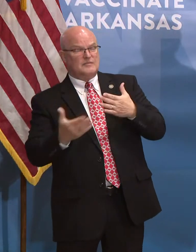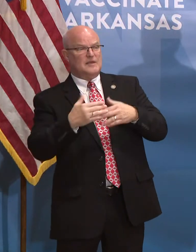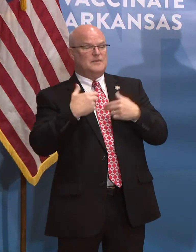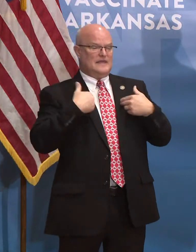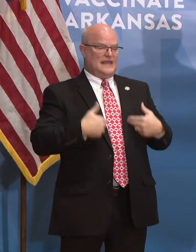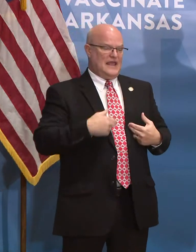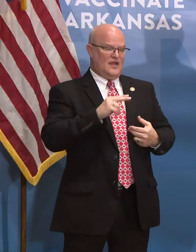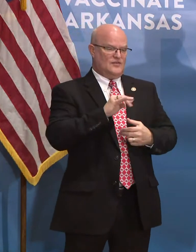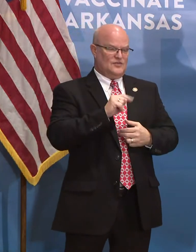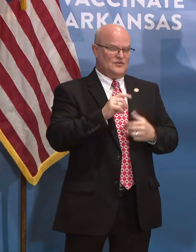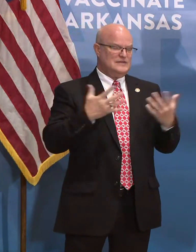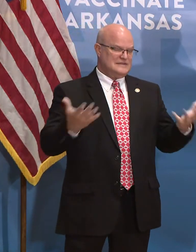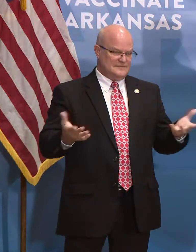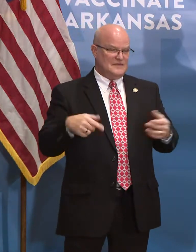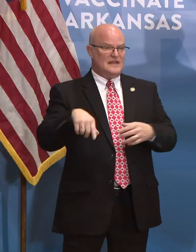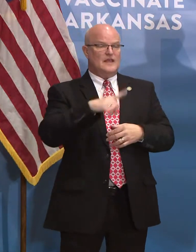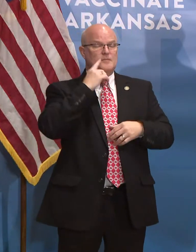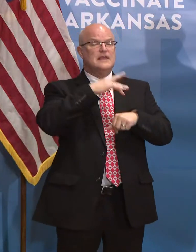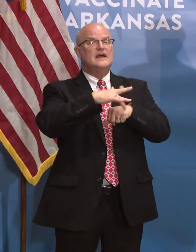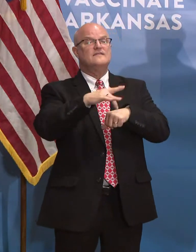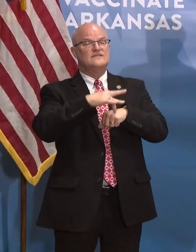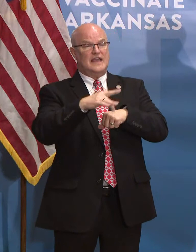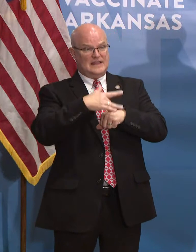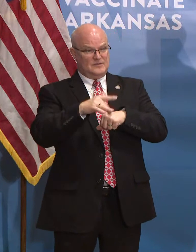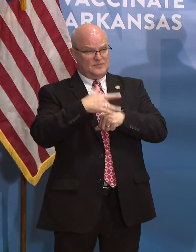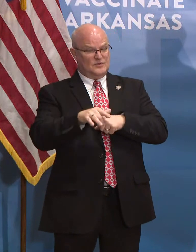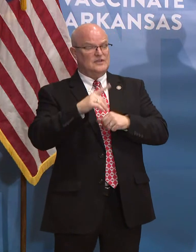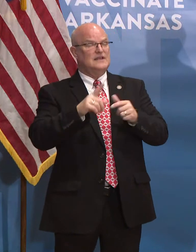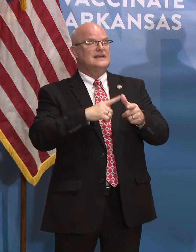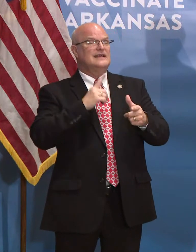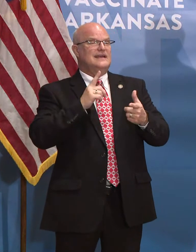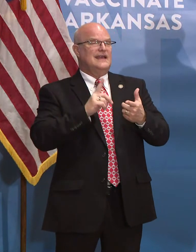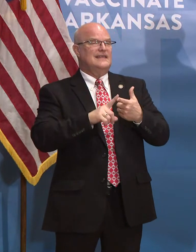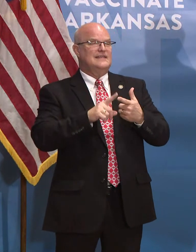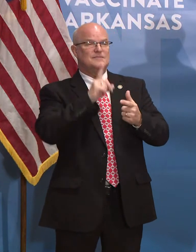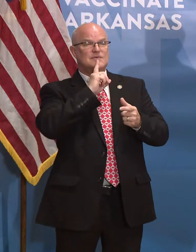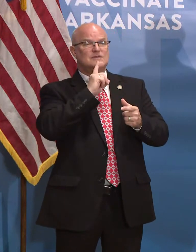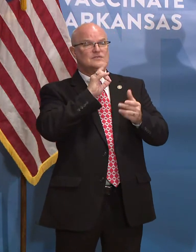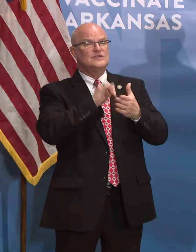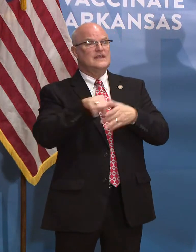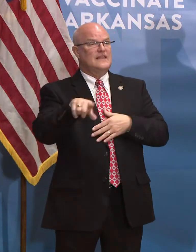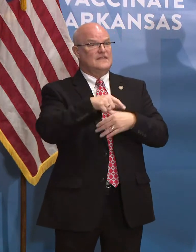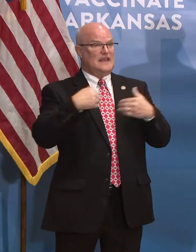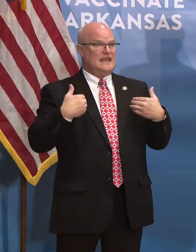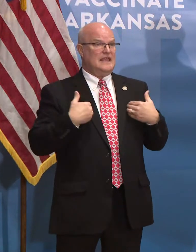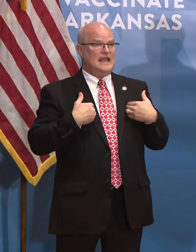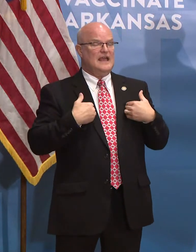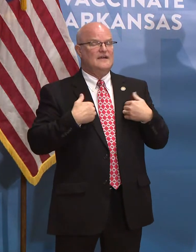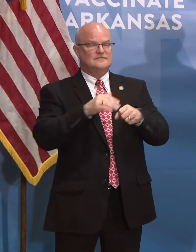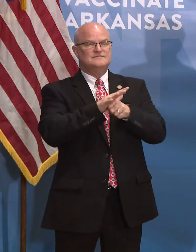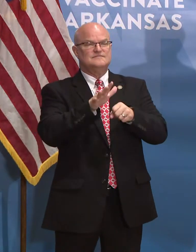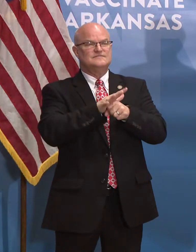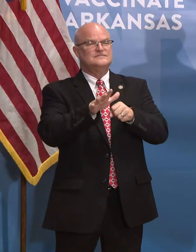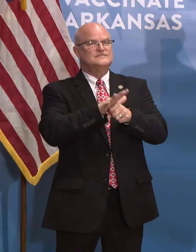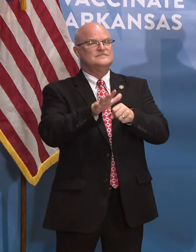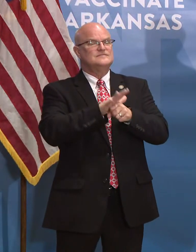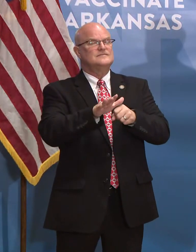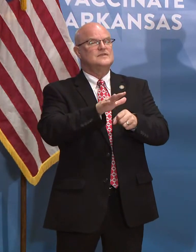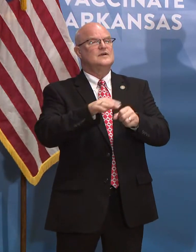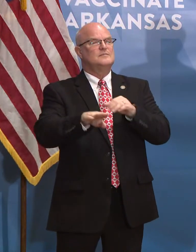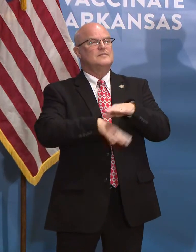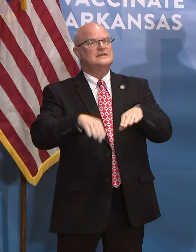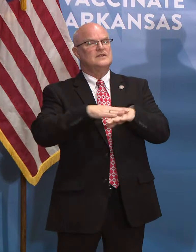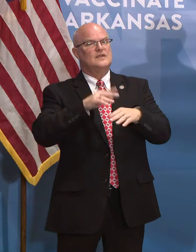local health unit. They'll be available, and then we'll make sure that they have an adequate supply based upon